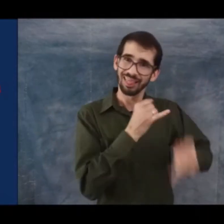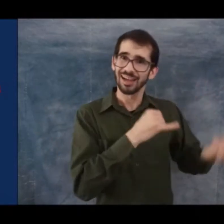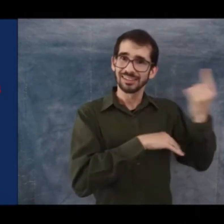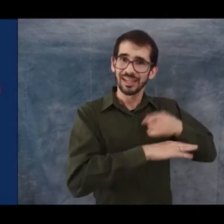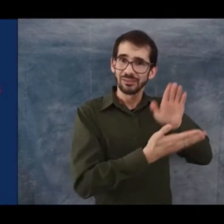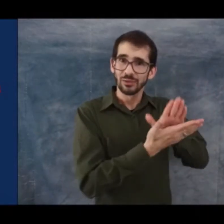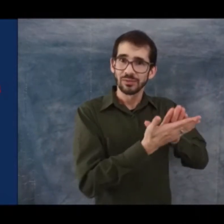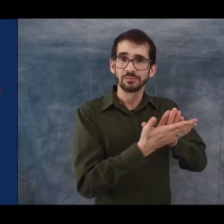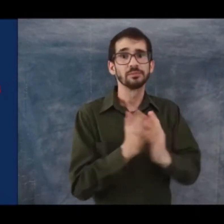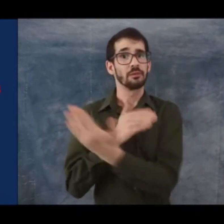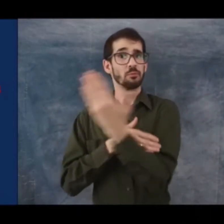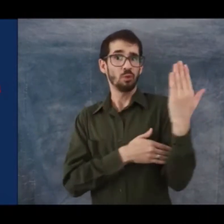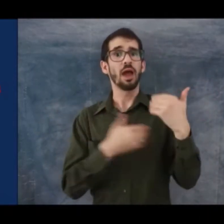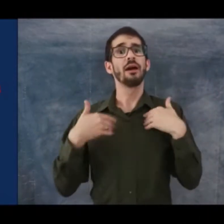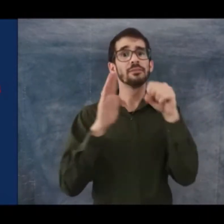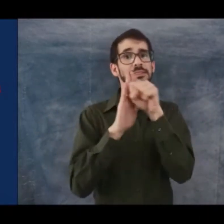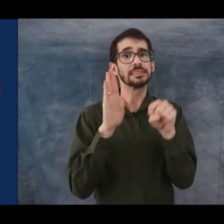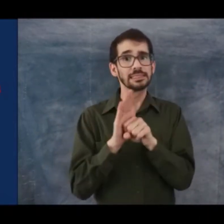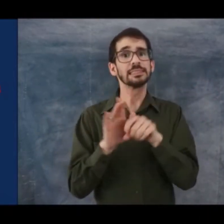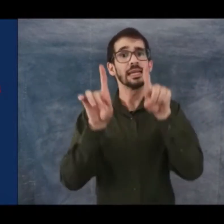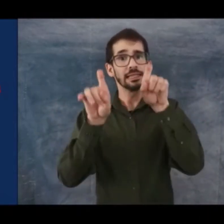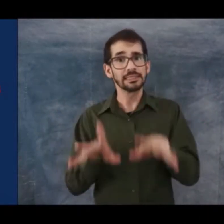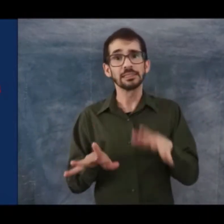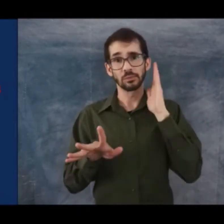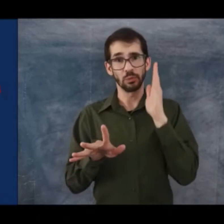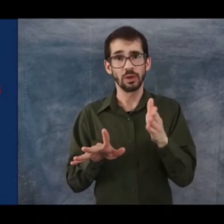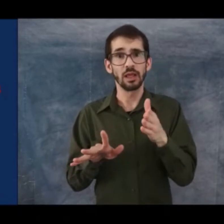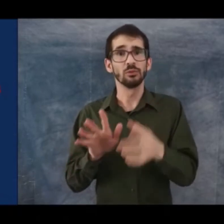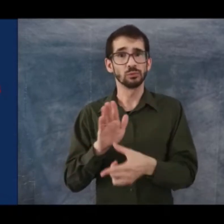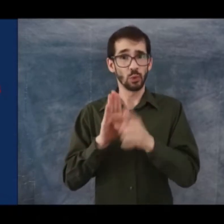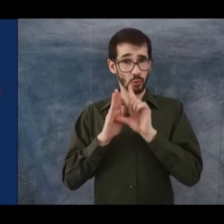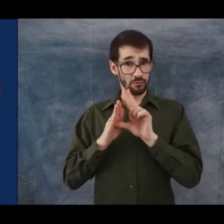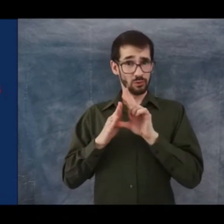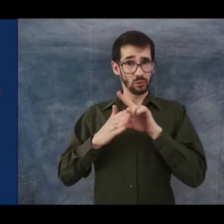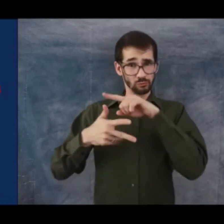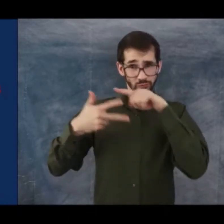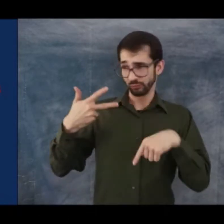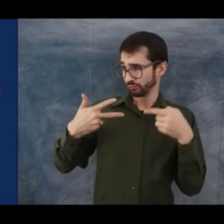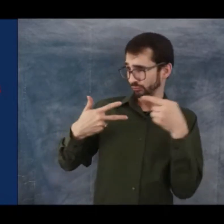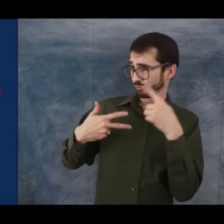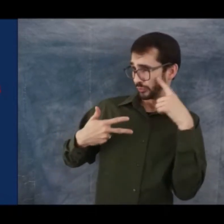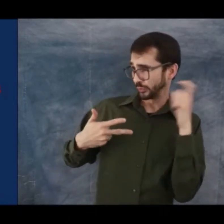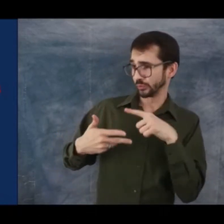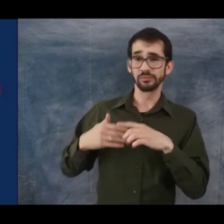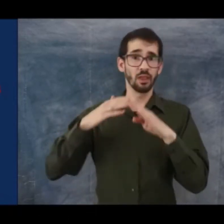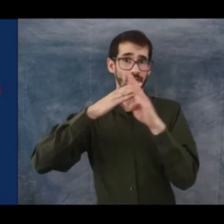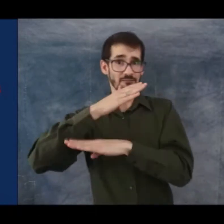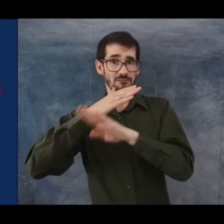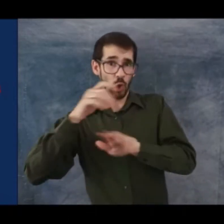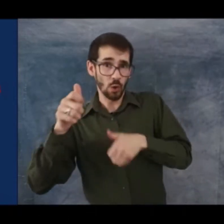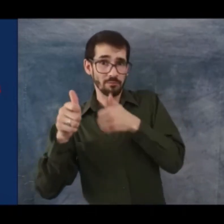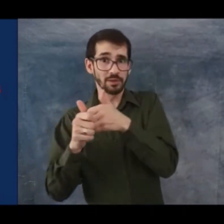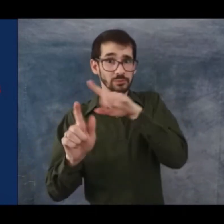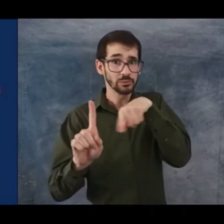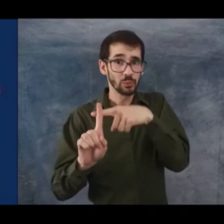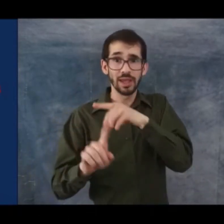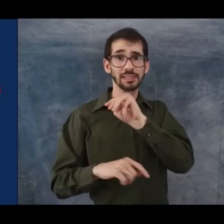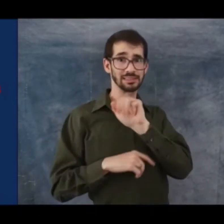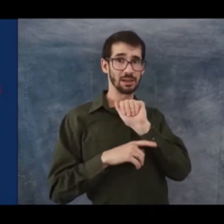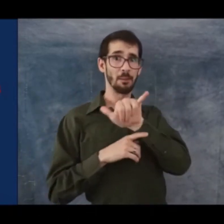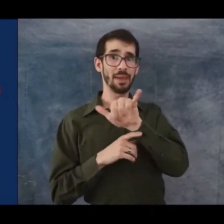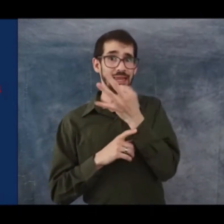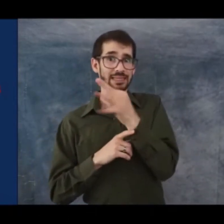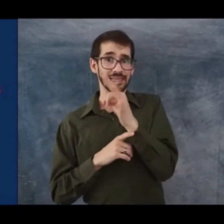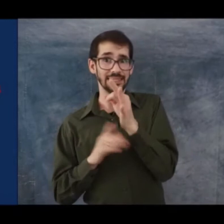assessments. The overview for state assessments will be as shown here. Fall state assessment makeups will now occur on May 19th